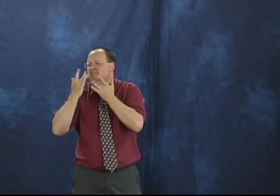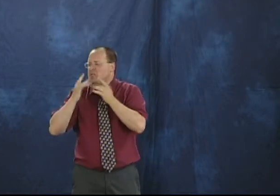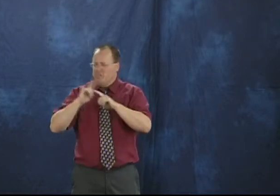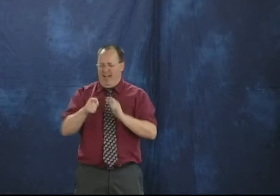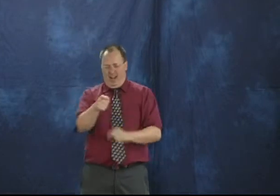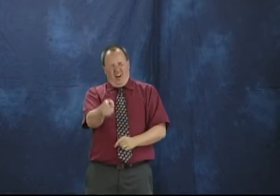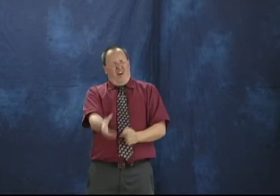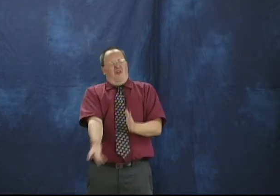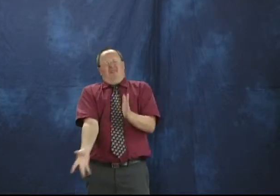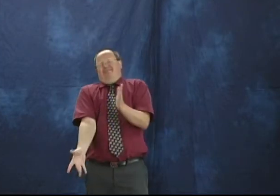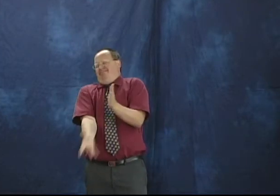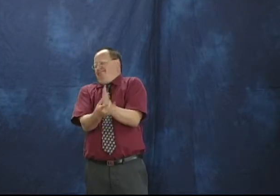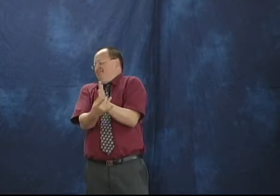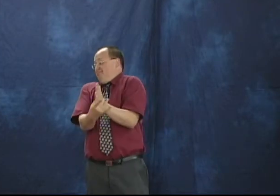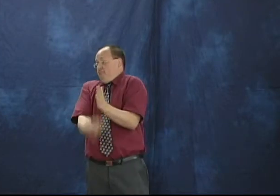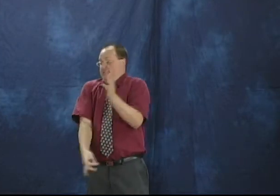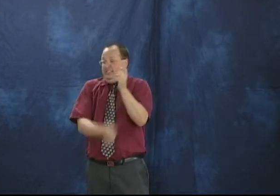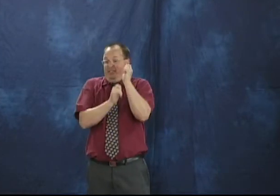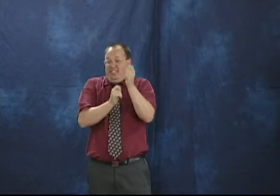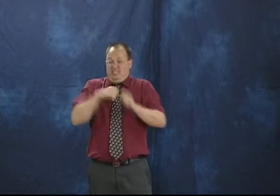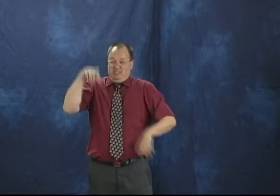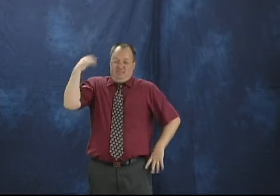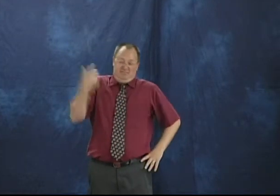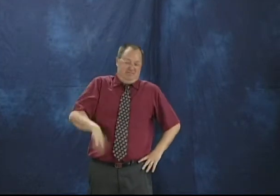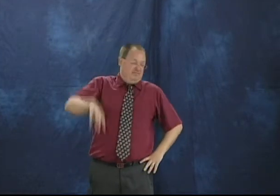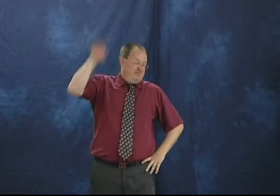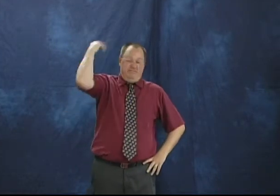they are able to do great things.